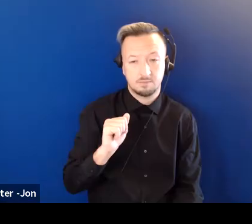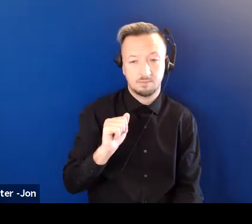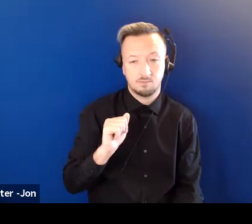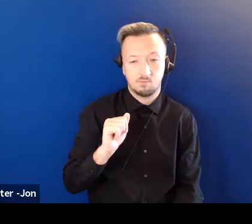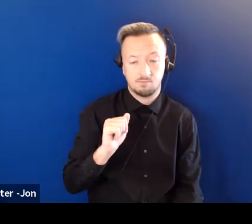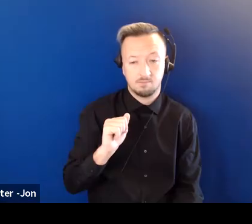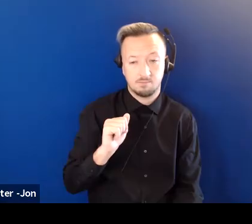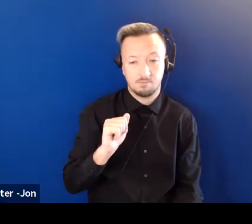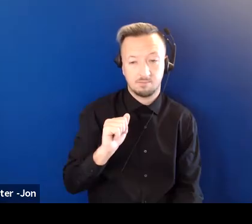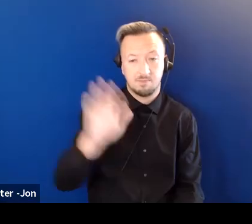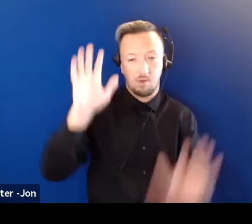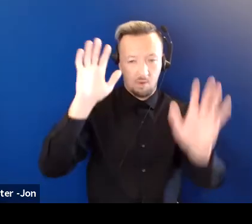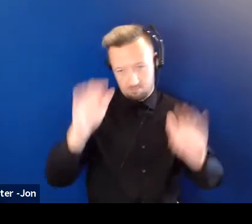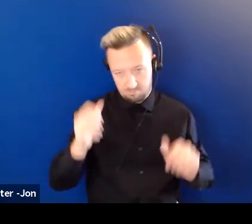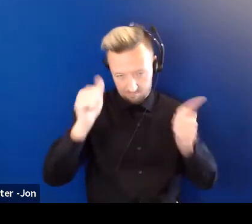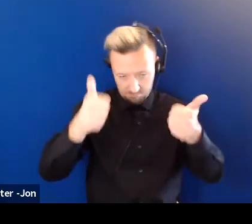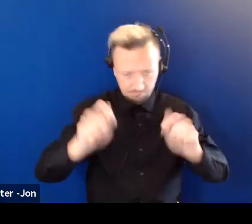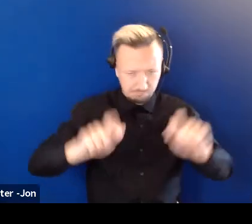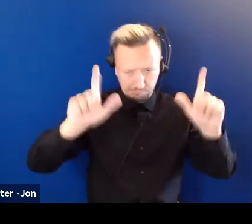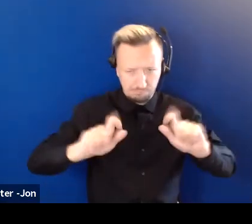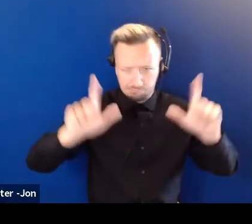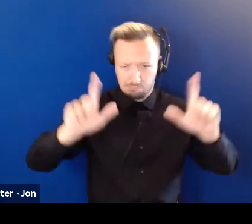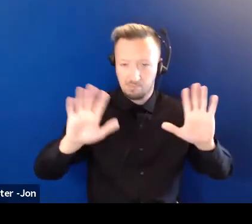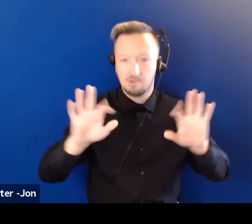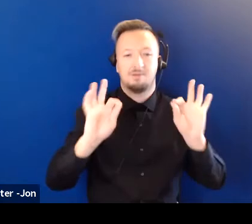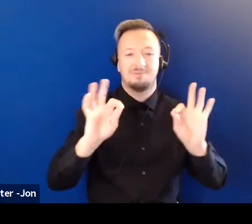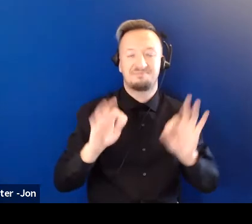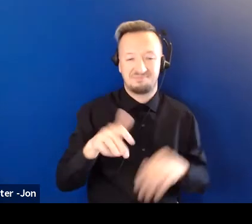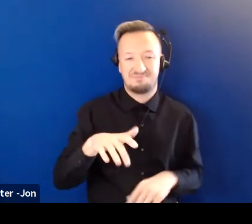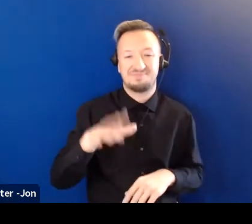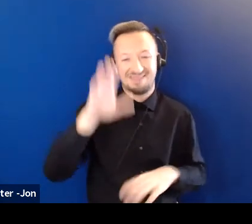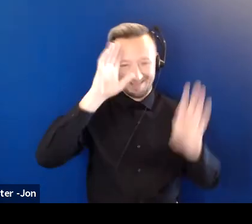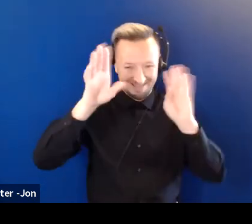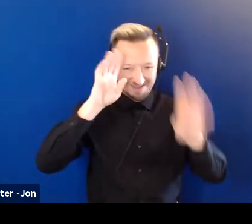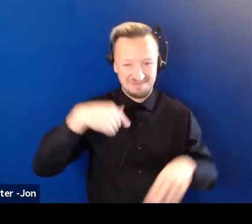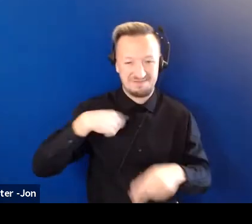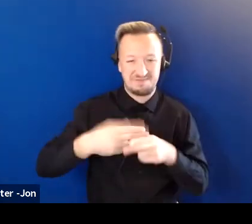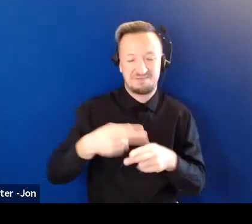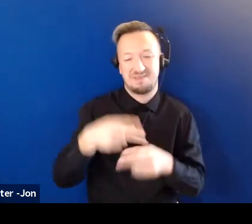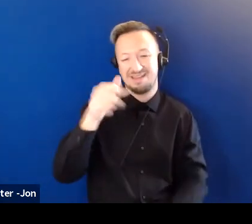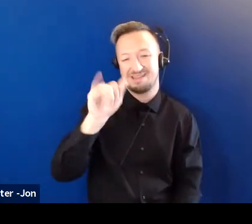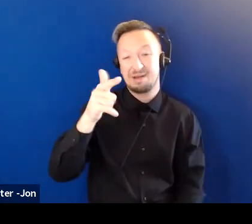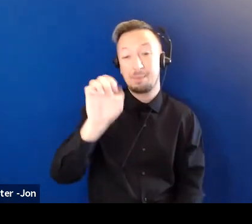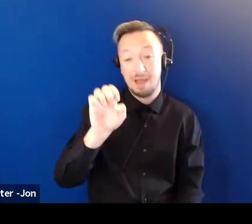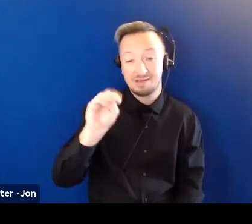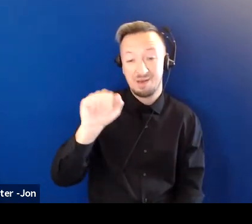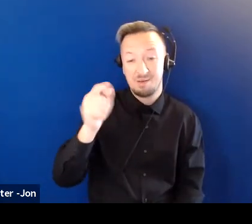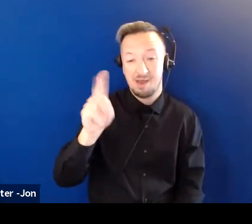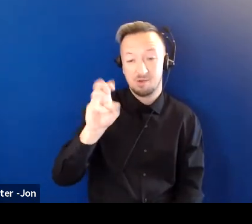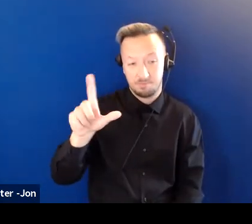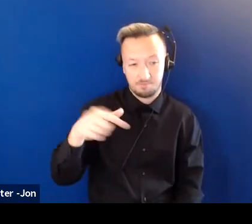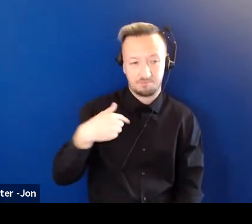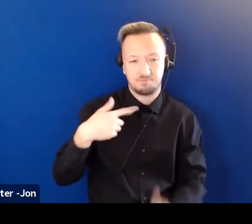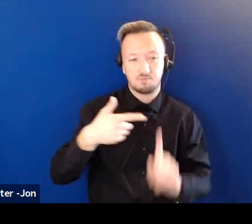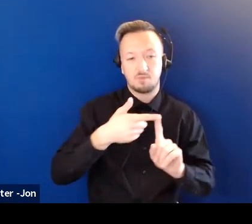We can all hear right. you. I think, all right. Okay. I just want to make sure. I am Paige Maxwell. I am from